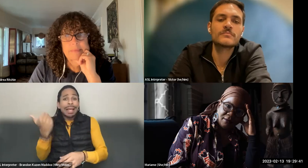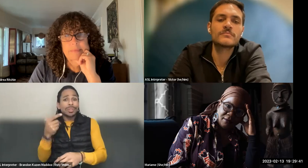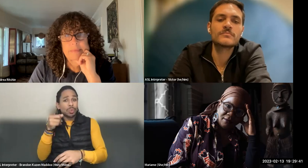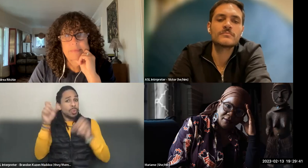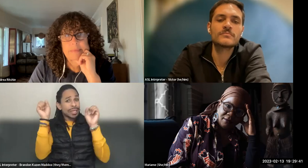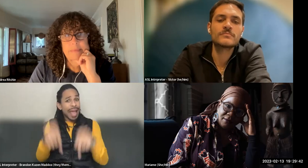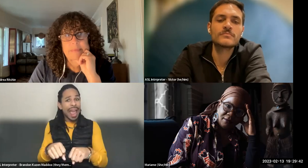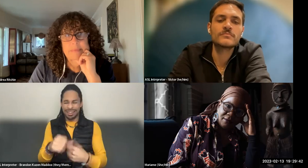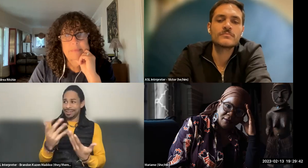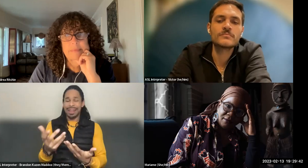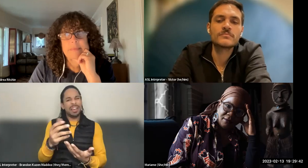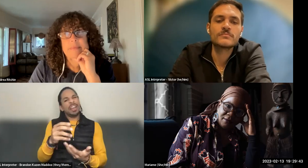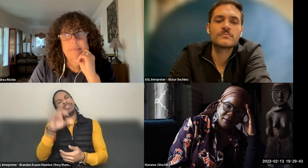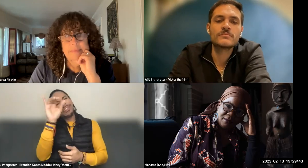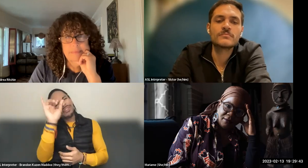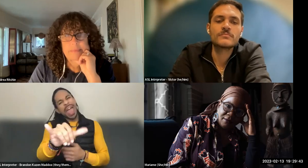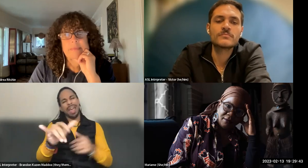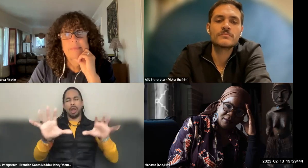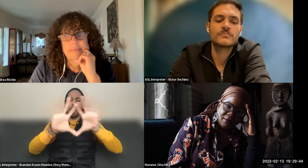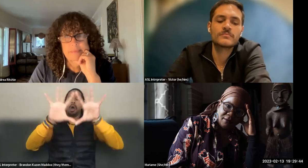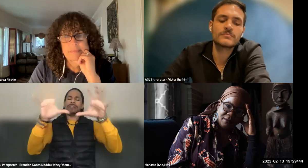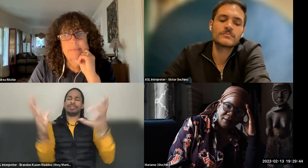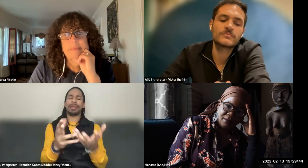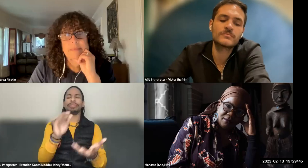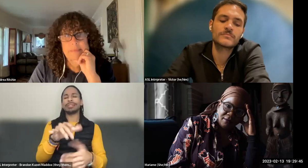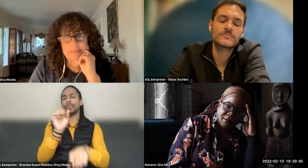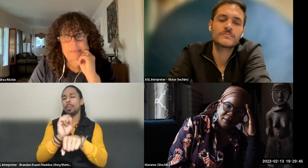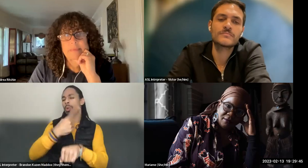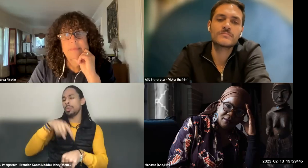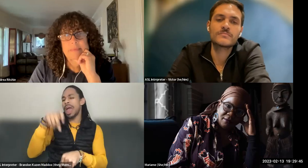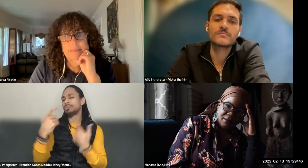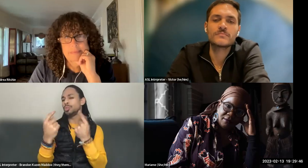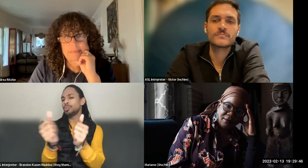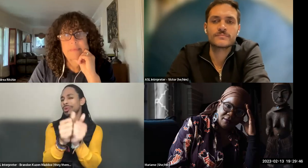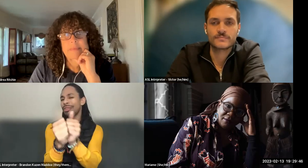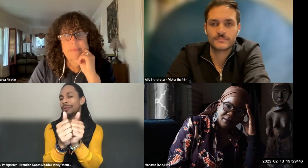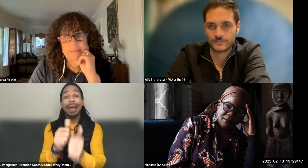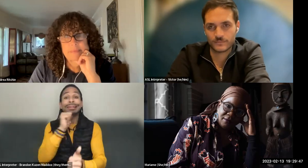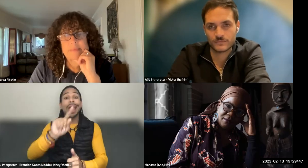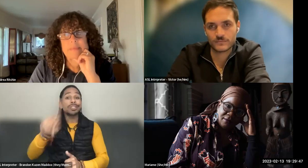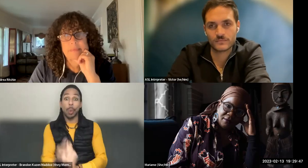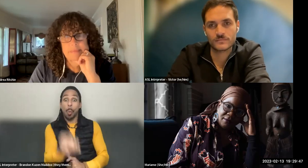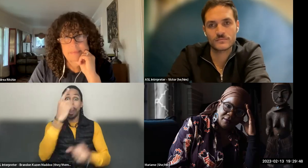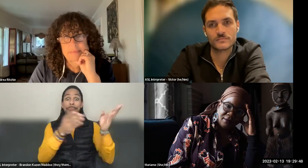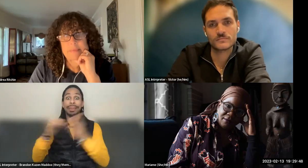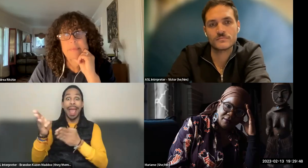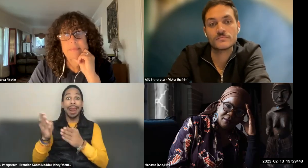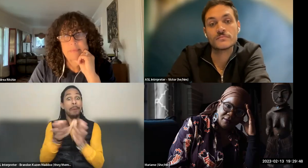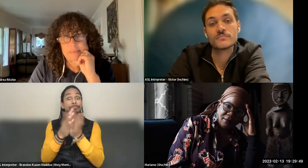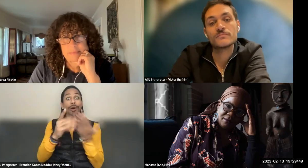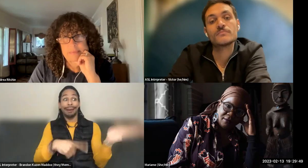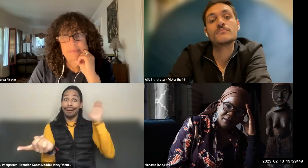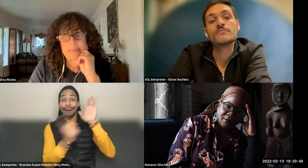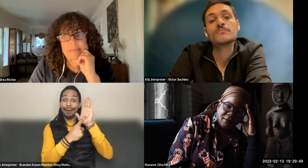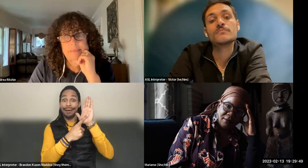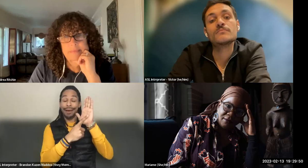to me is the work that we're going to have to do. It is not some plan. Abolition is not a blueprint, even